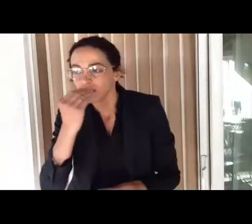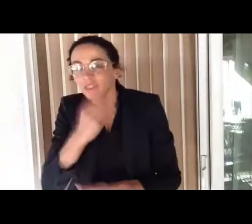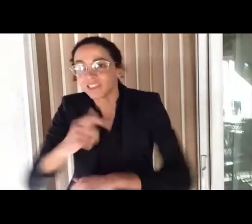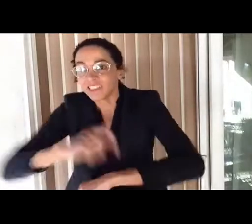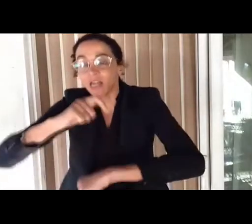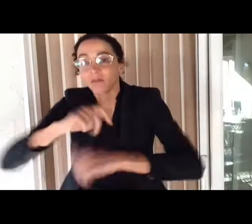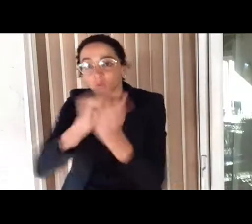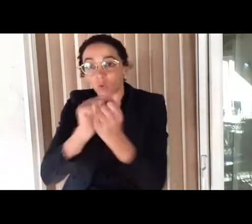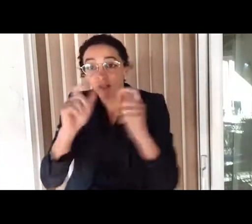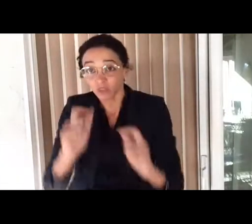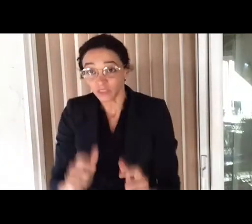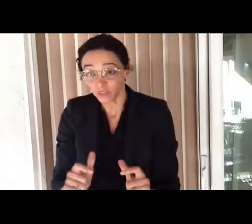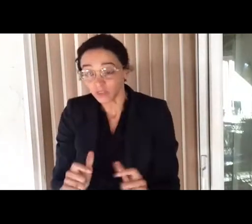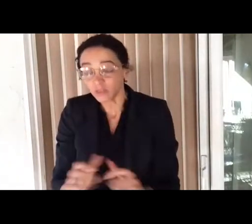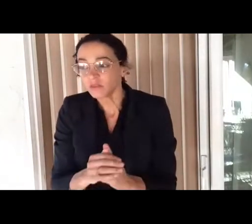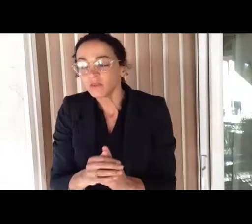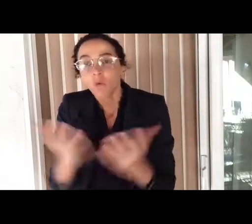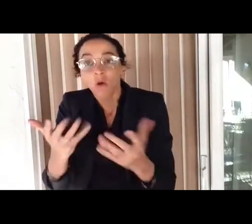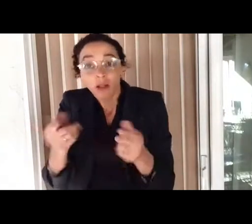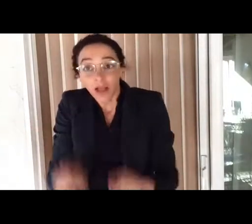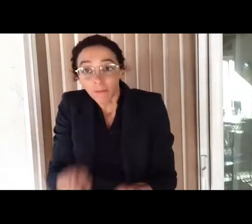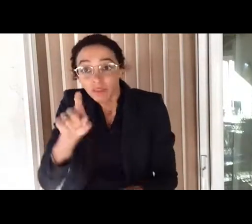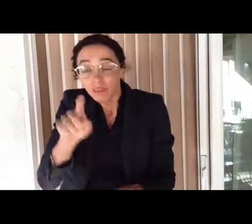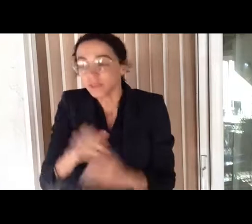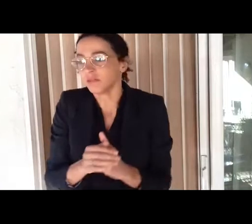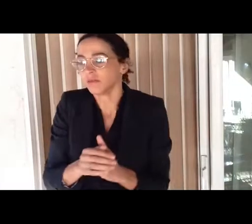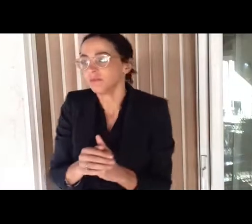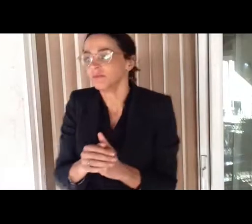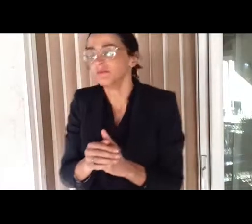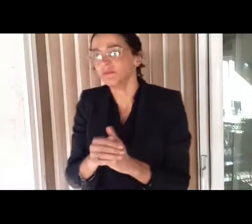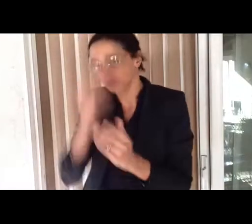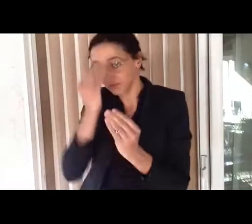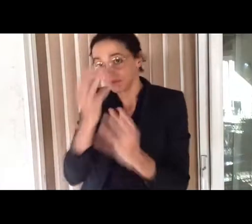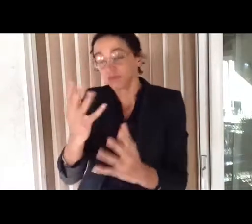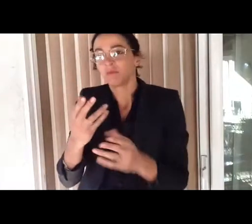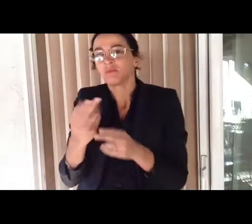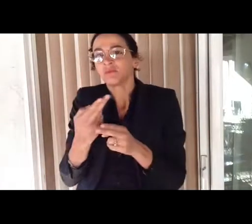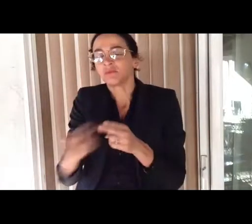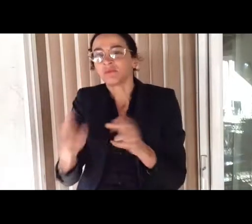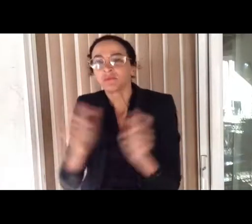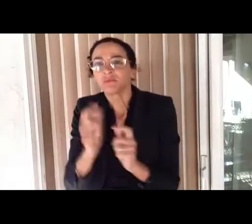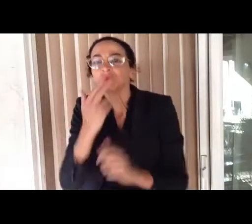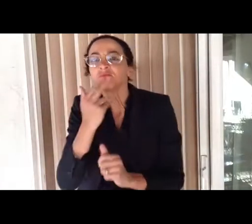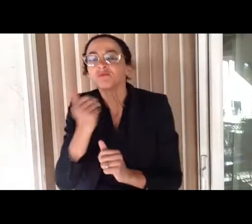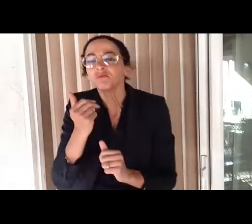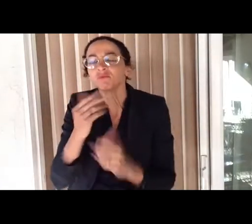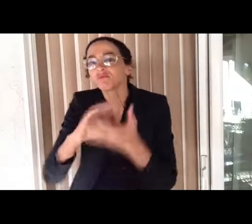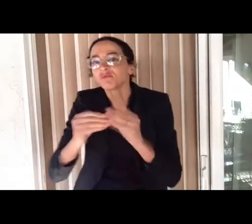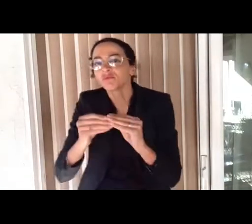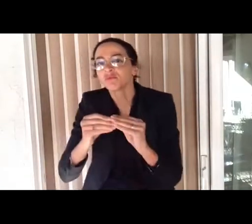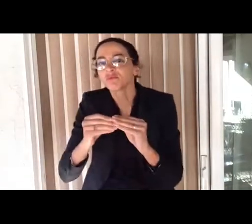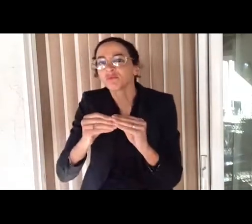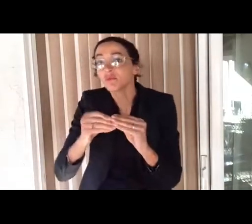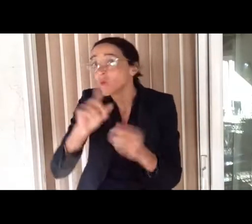dishes. And what would happen? This is just a little story from when Danny was